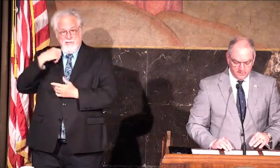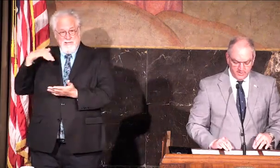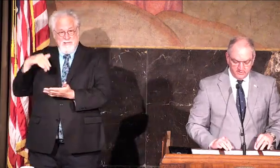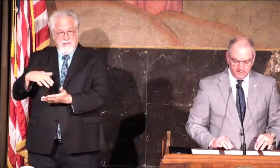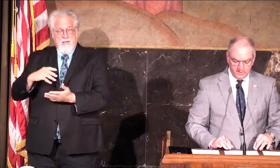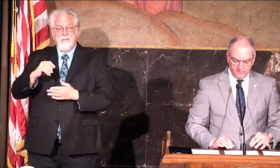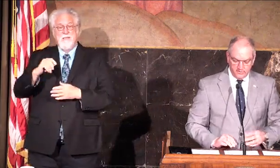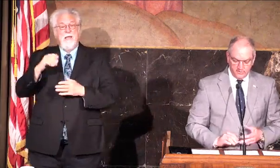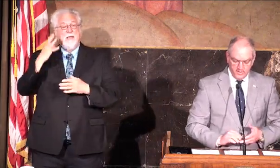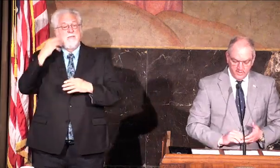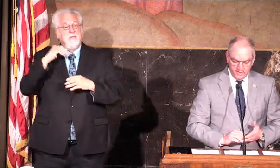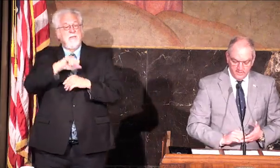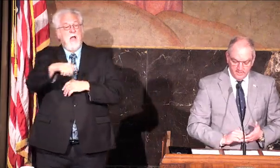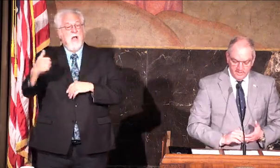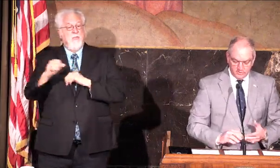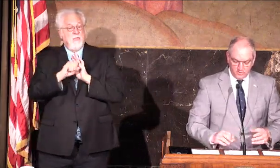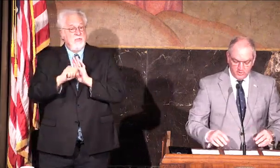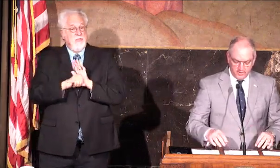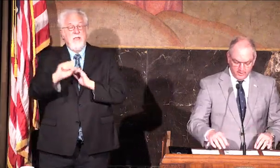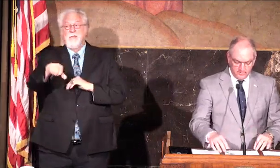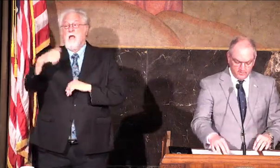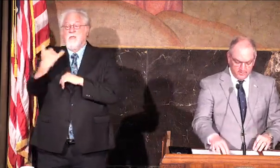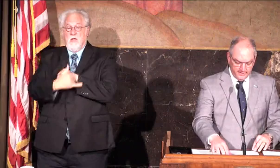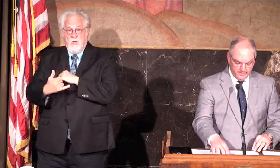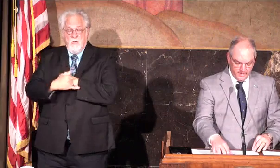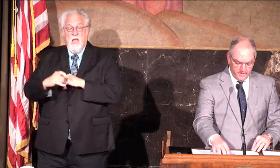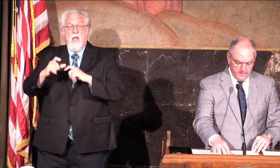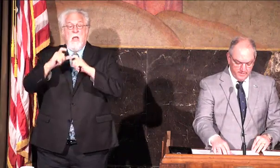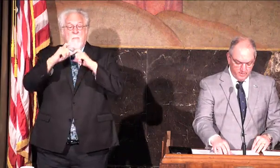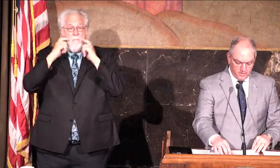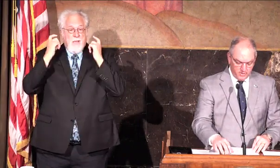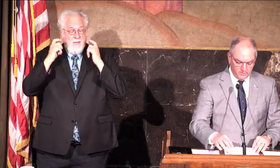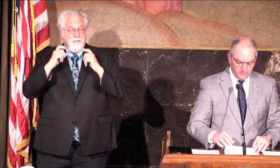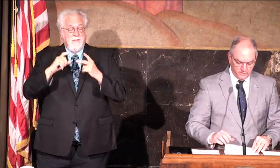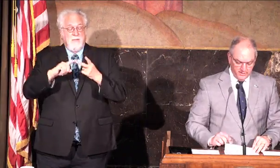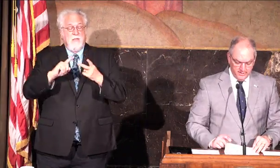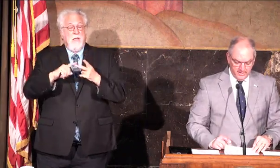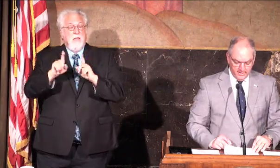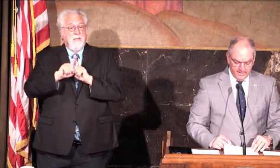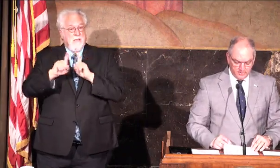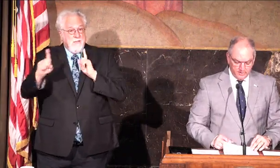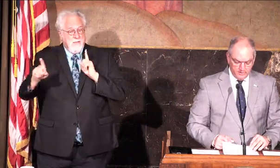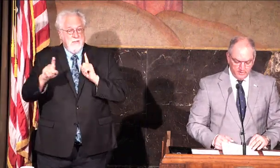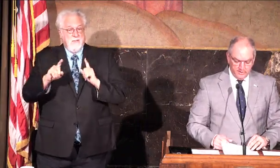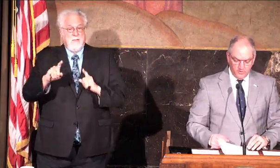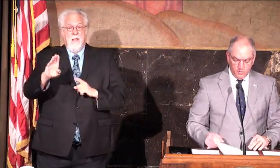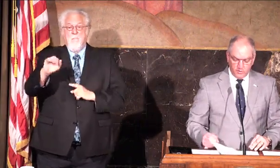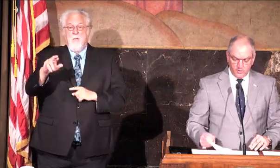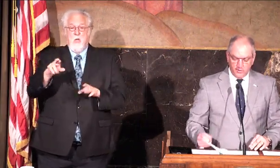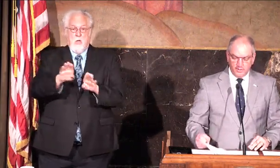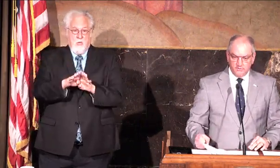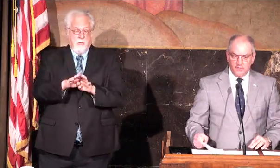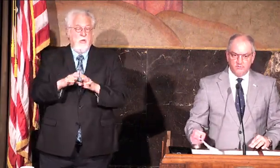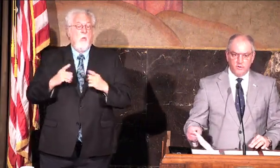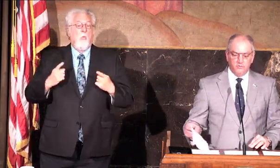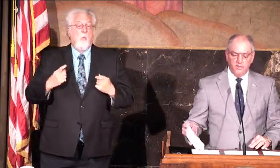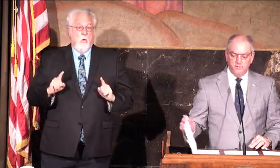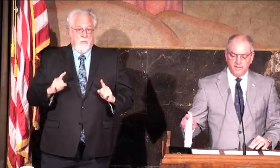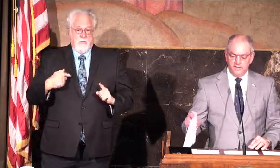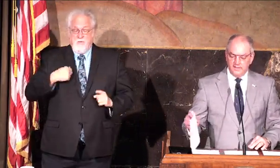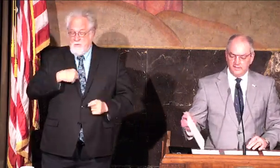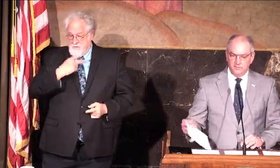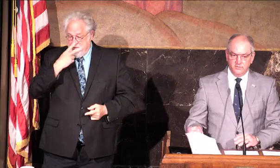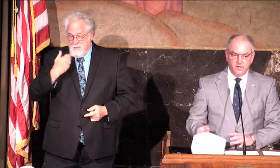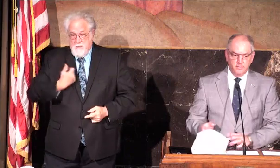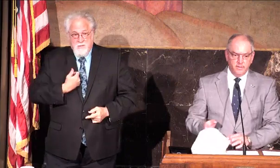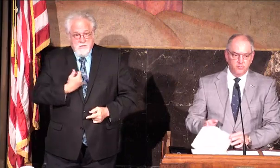in other states and countries that mask wearing, distancing, and bar closures absolutely work. We can see it for ourselves,